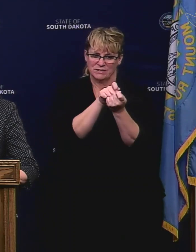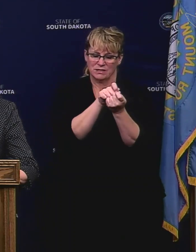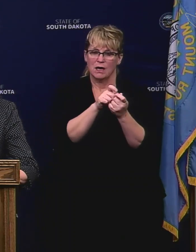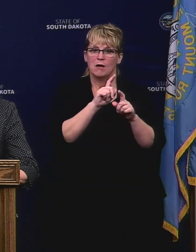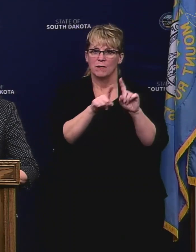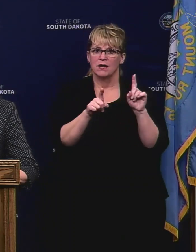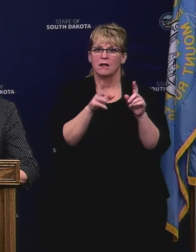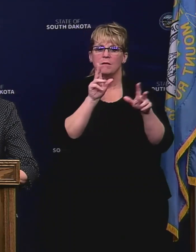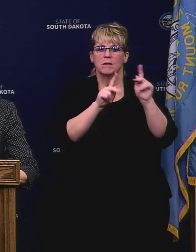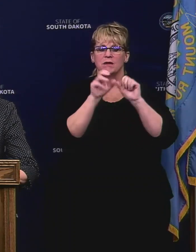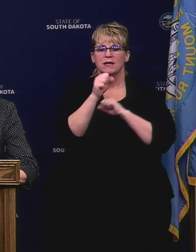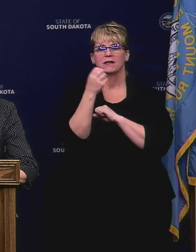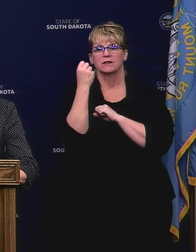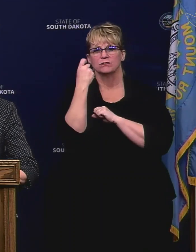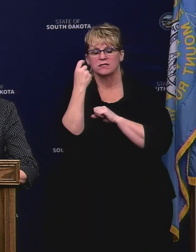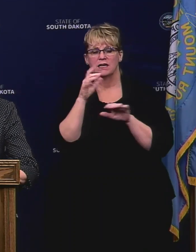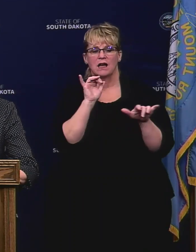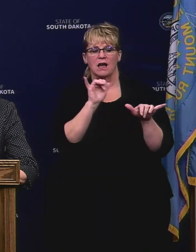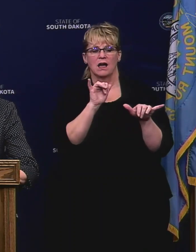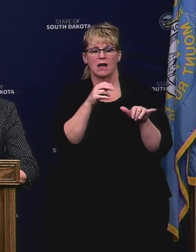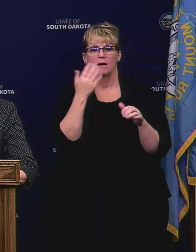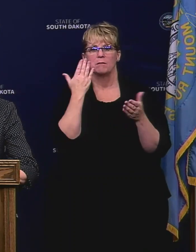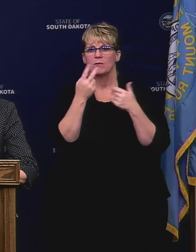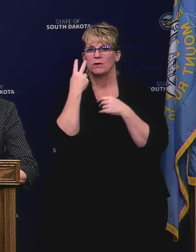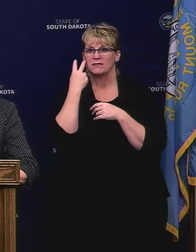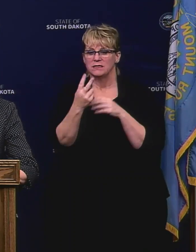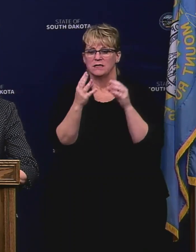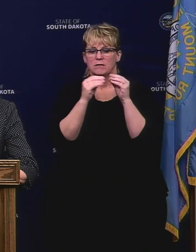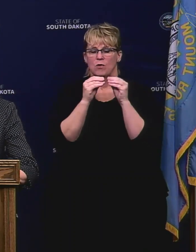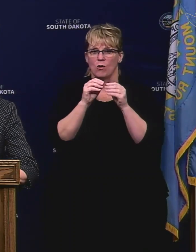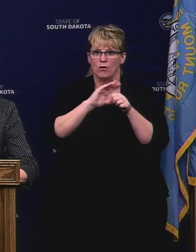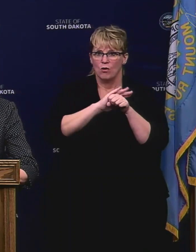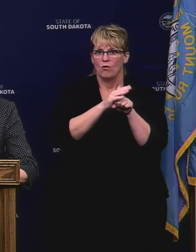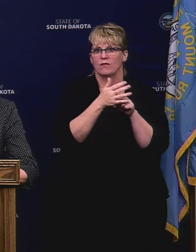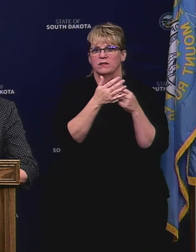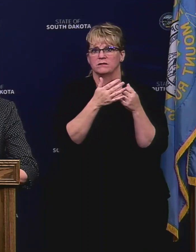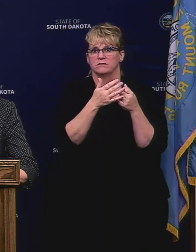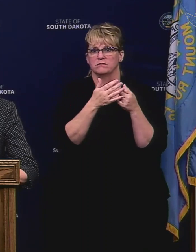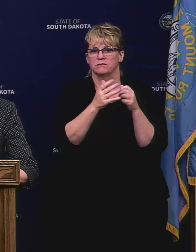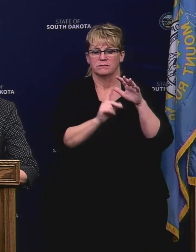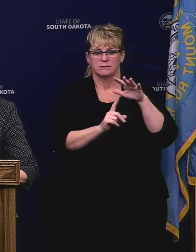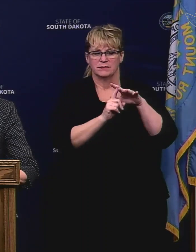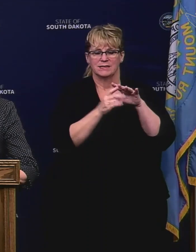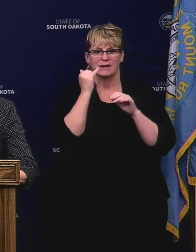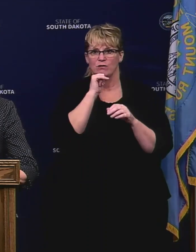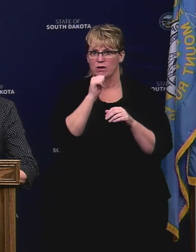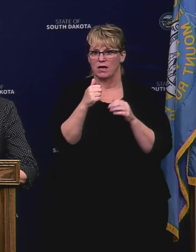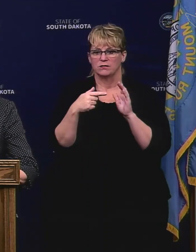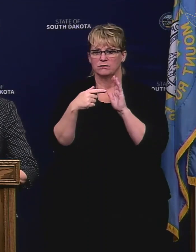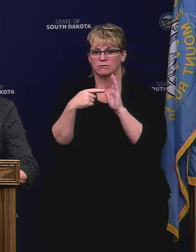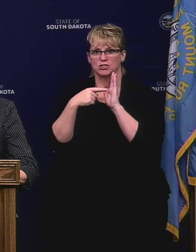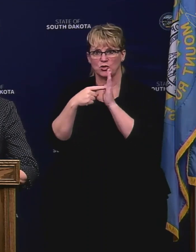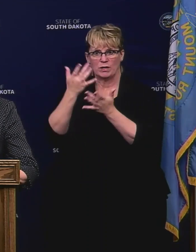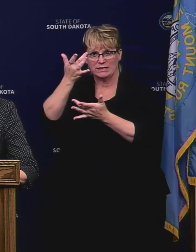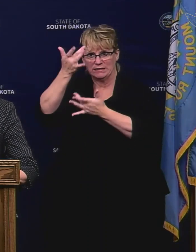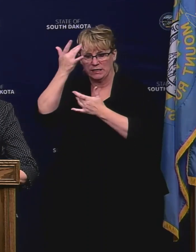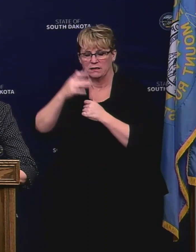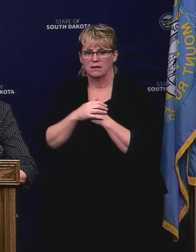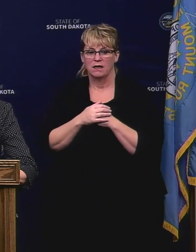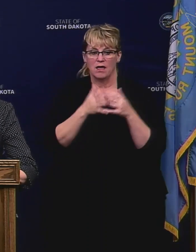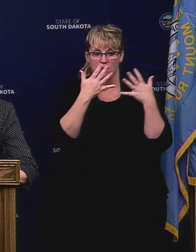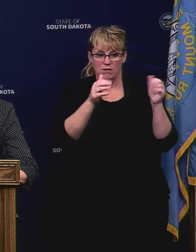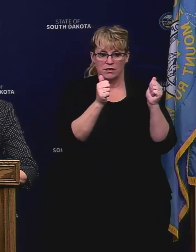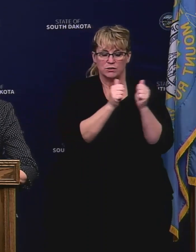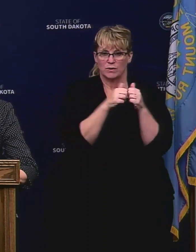for understanding where we might be seeing COVID cases, especially among people that aren't showing symptoms. Following mass